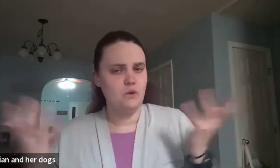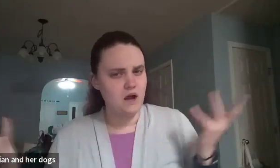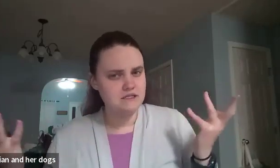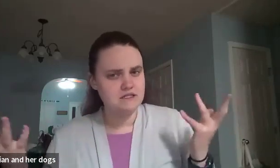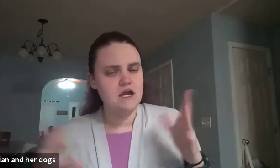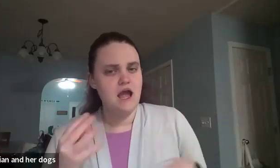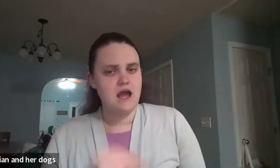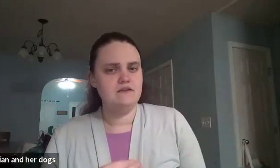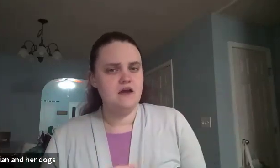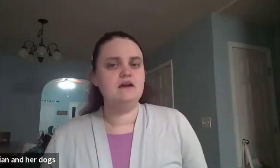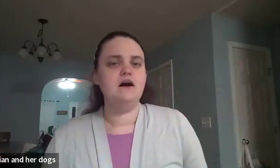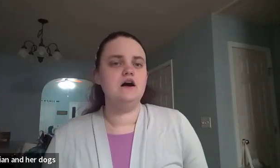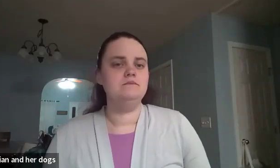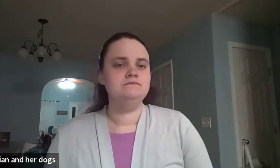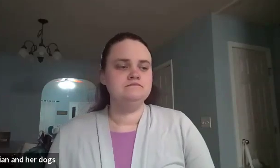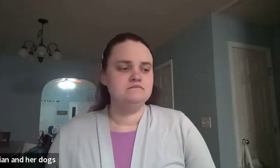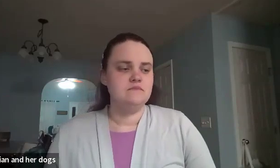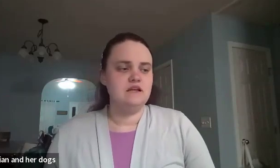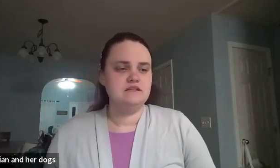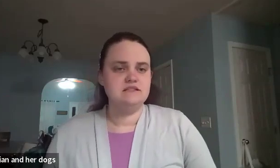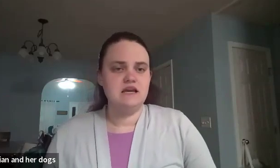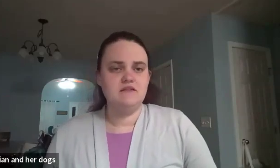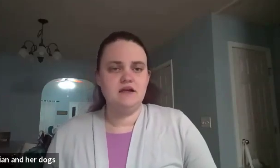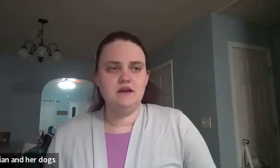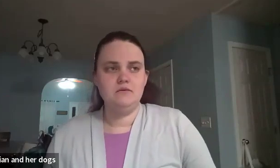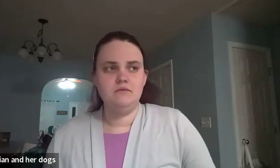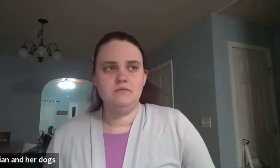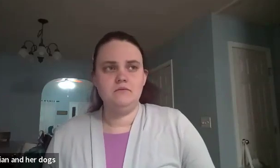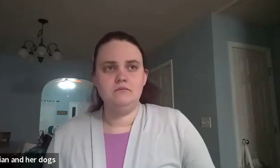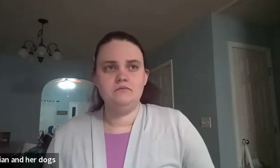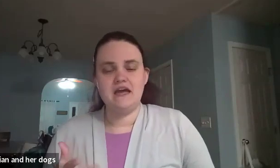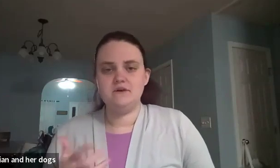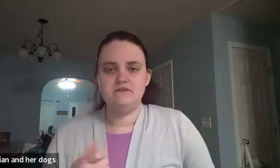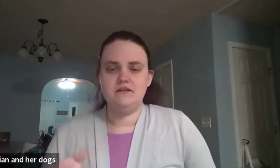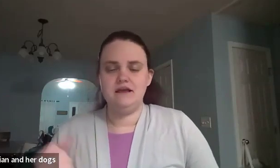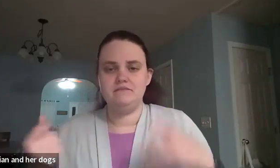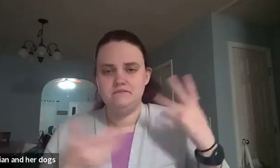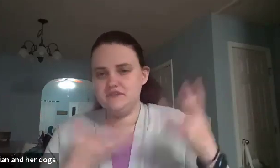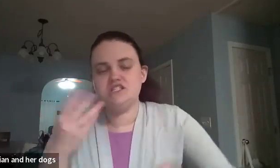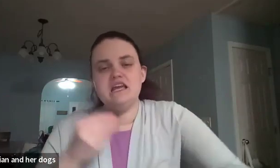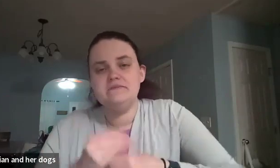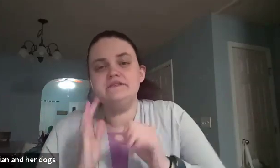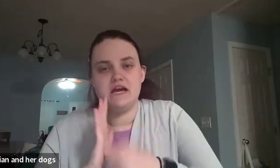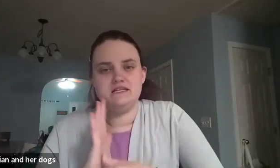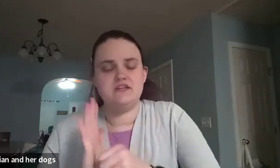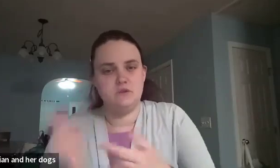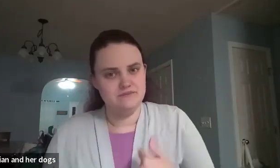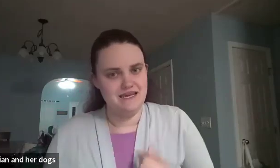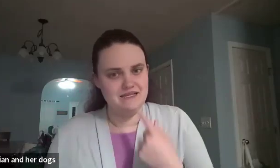the what, adding that. It's like saying like that's my favorite, like just emphasizing that's what I'm saying